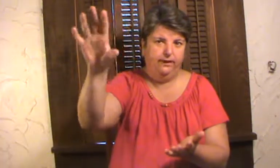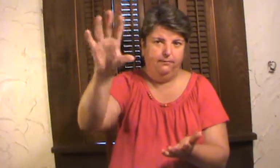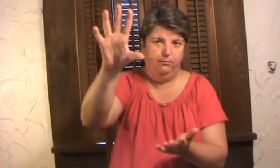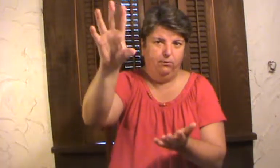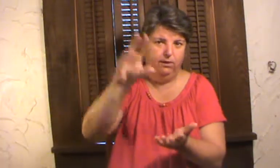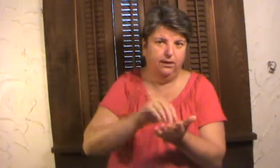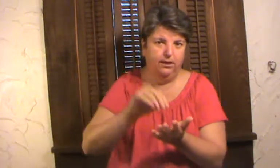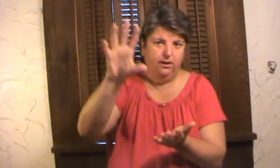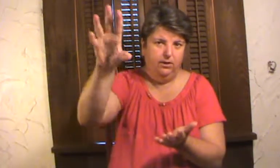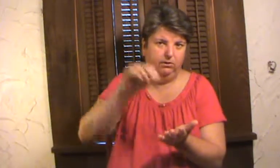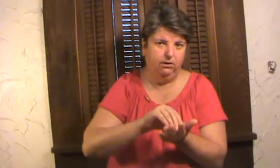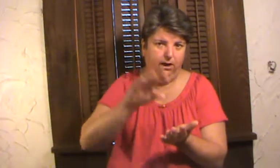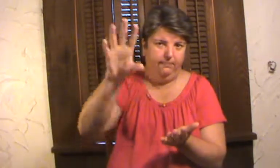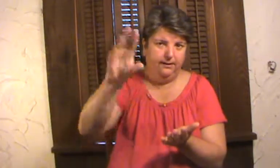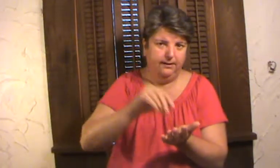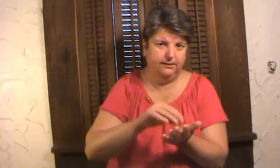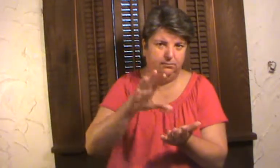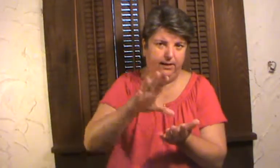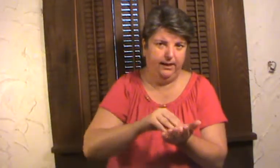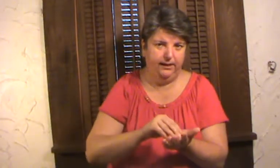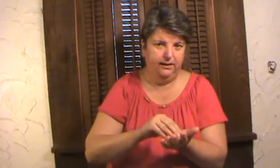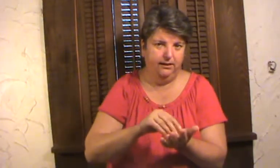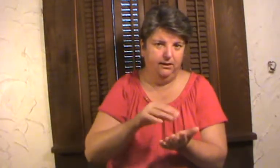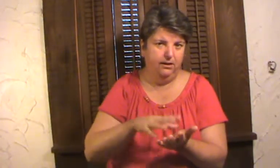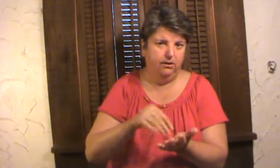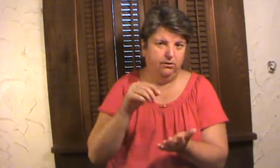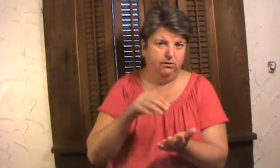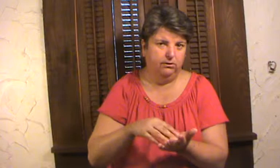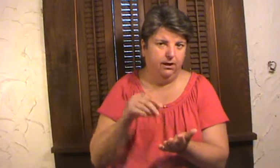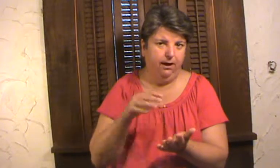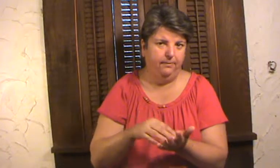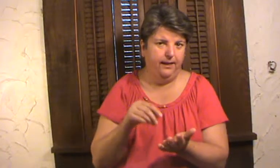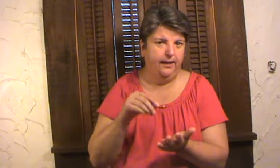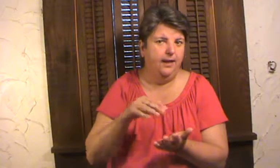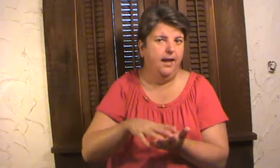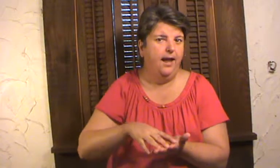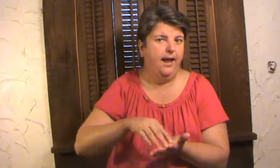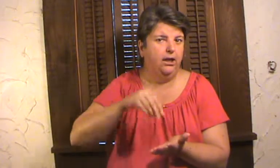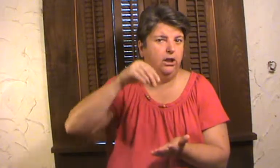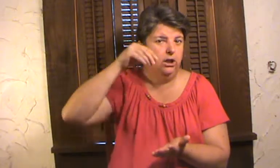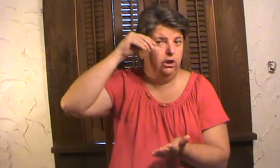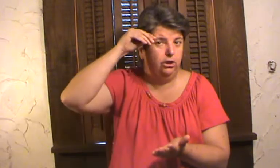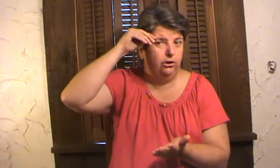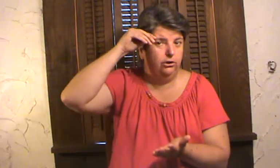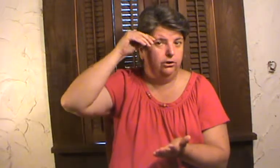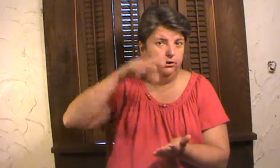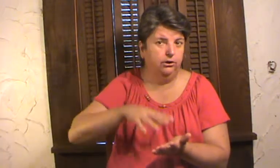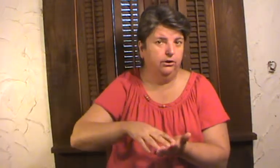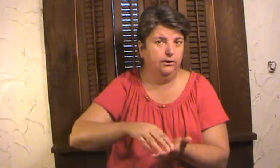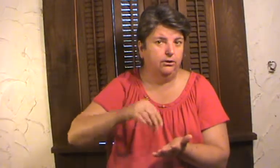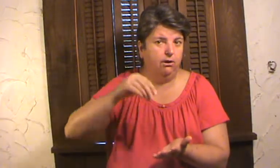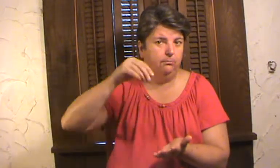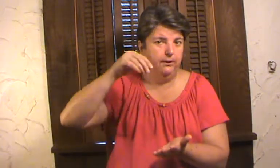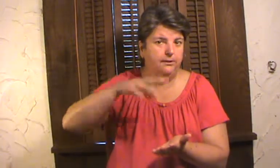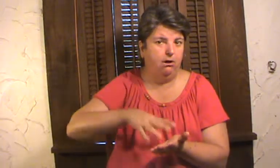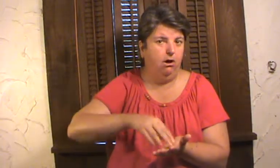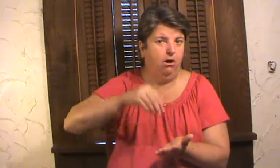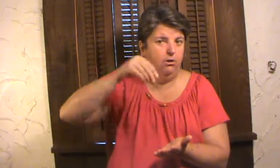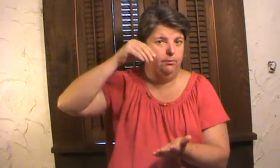a board, you copy this way. So copy and learn. Learn brings it all the way